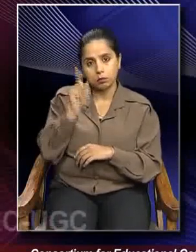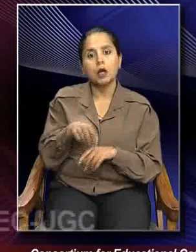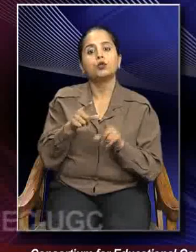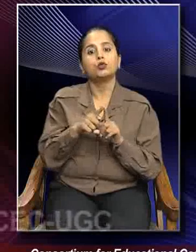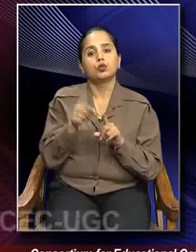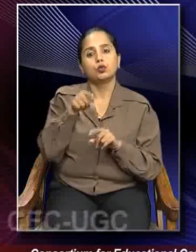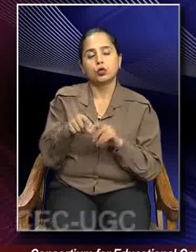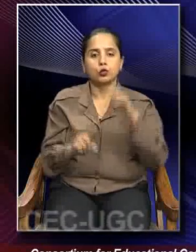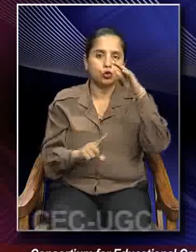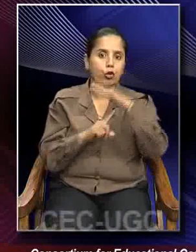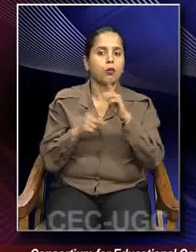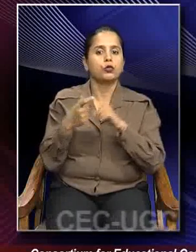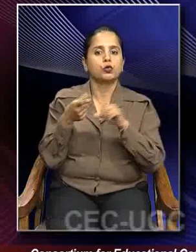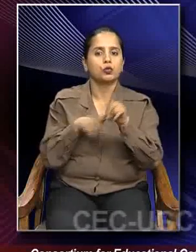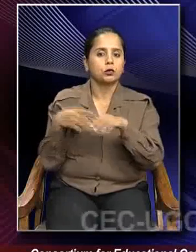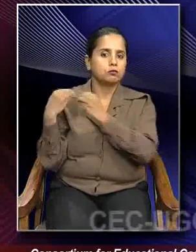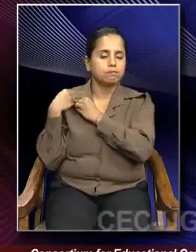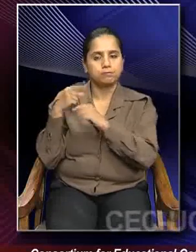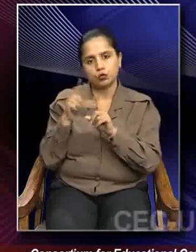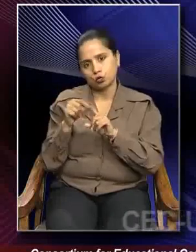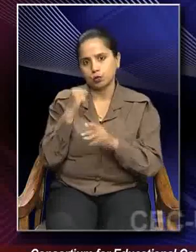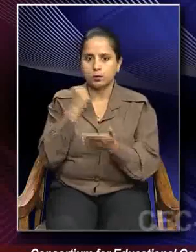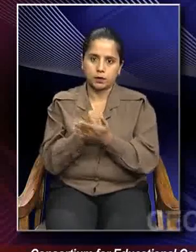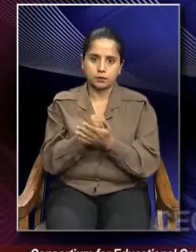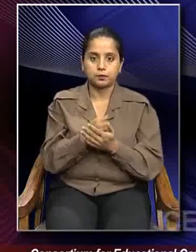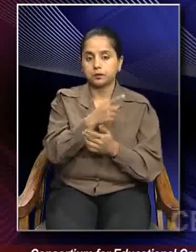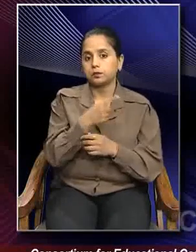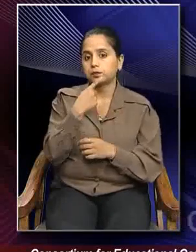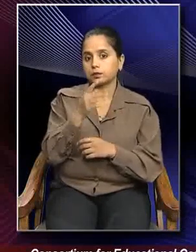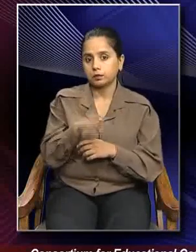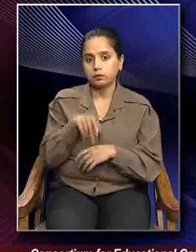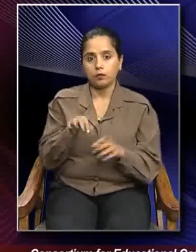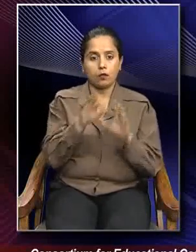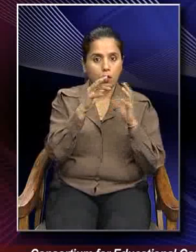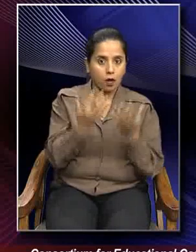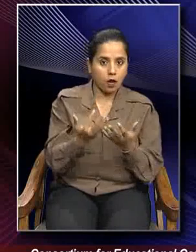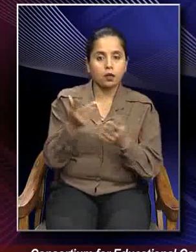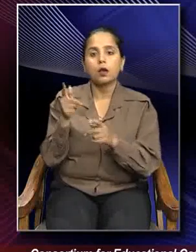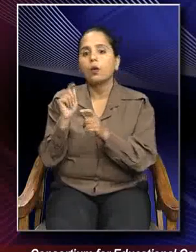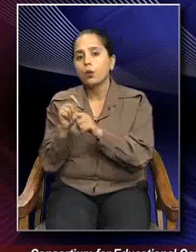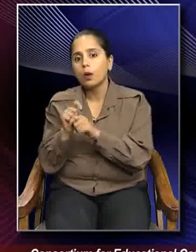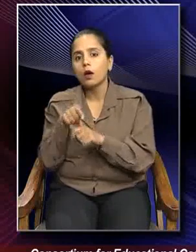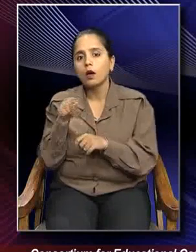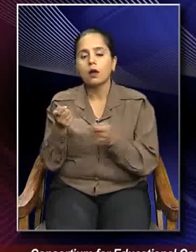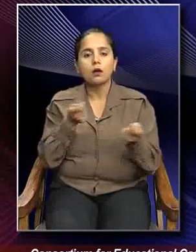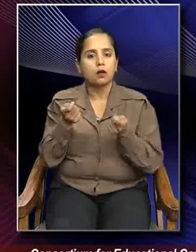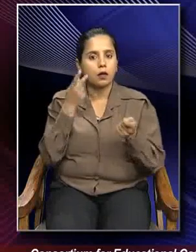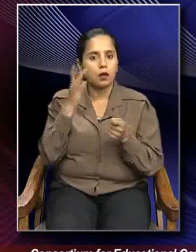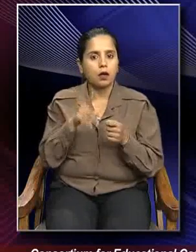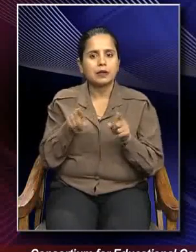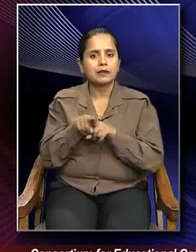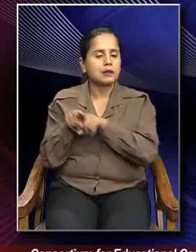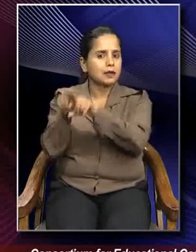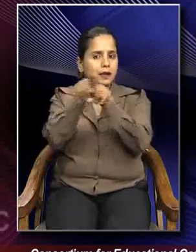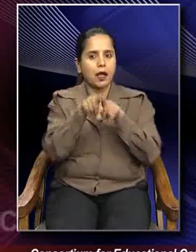supreme duty. So they are saying that Arth and Kam, which deal with the ordinary common